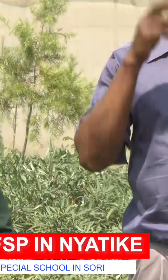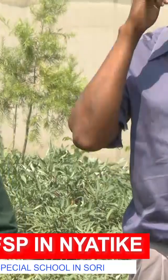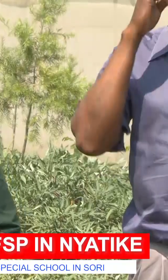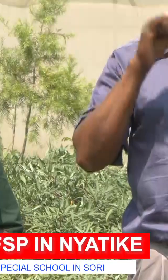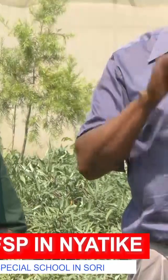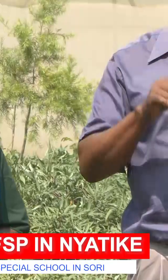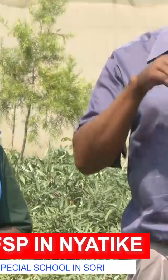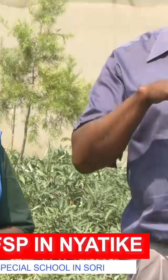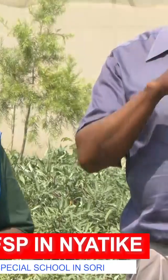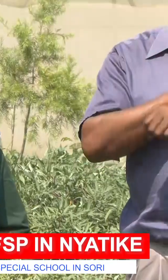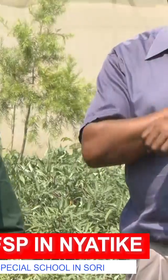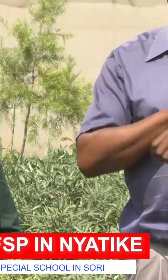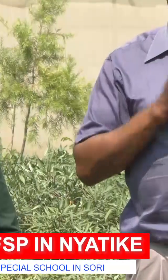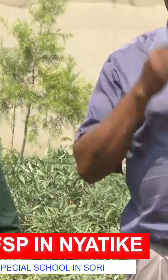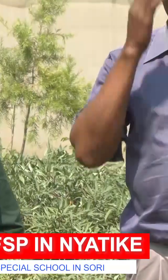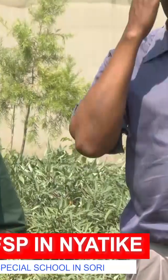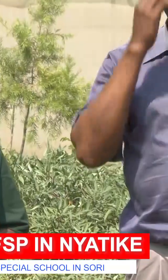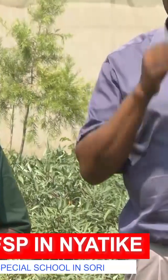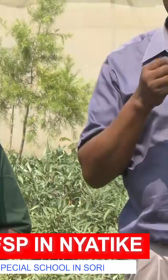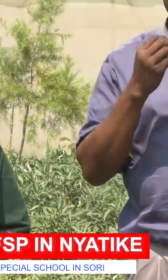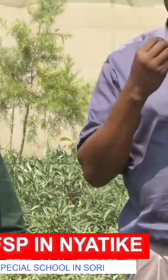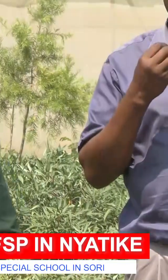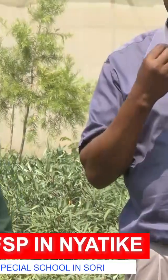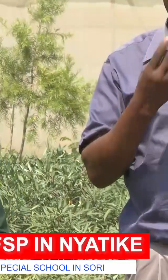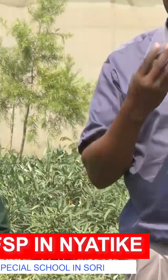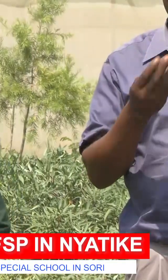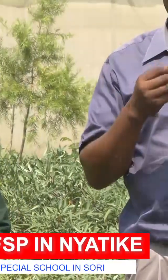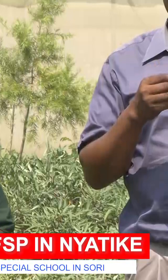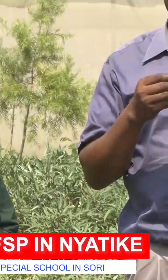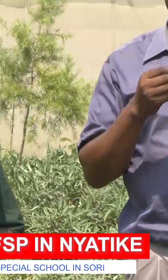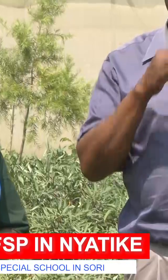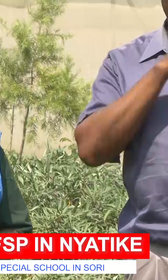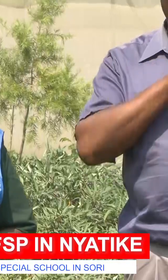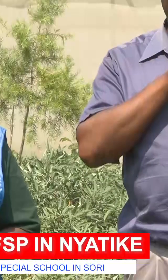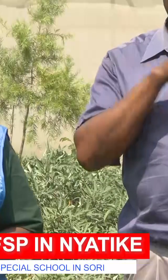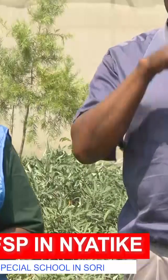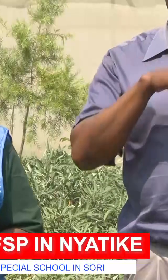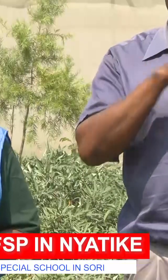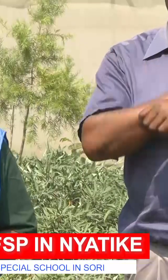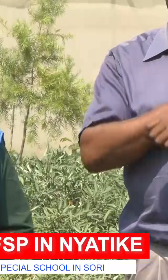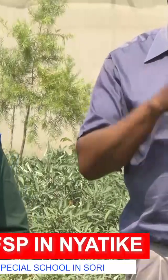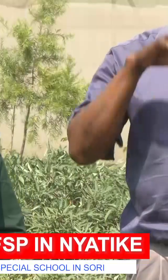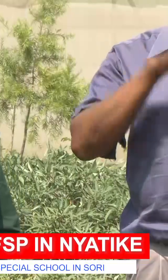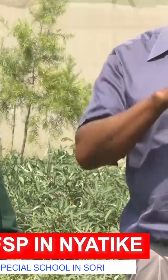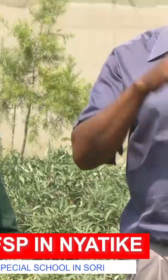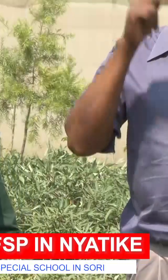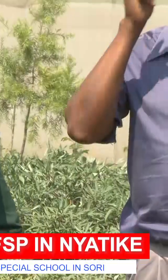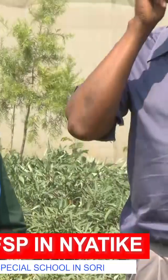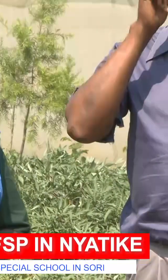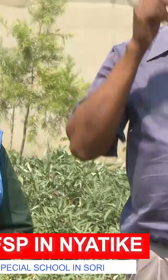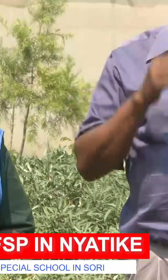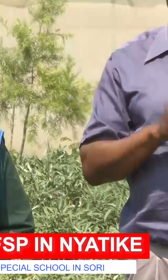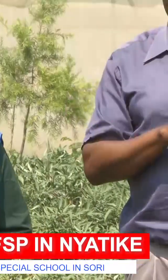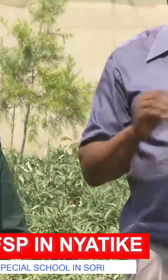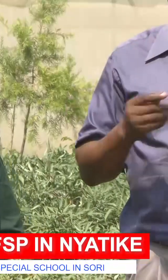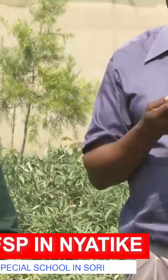school. And we know there are multiple benefits of staying in school, because they get knowledge, they move from one